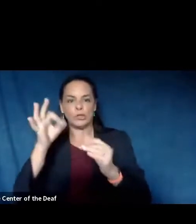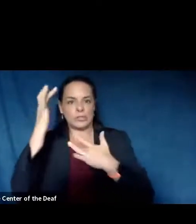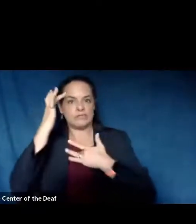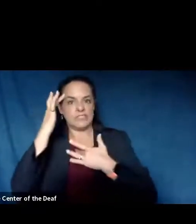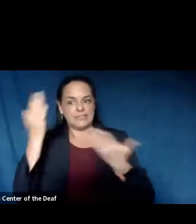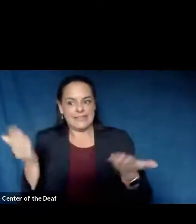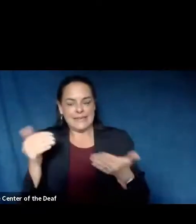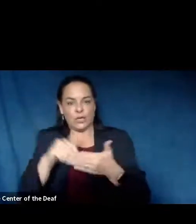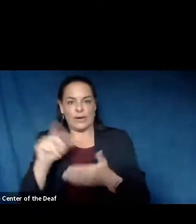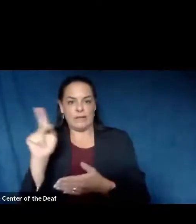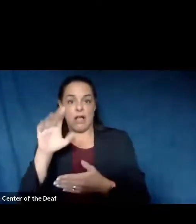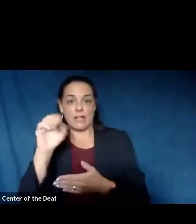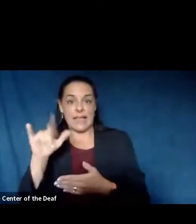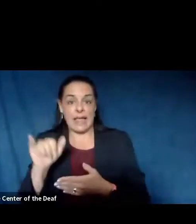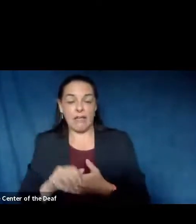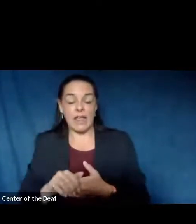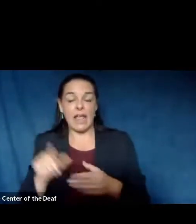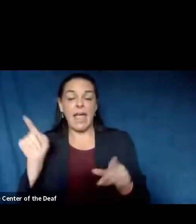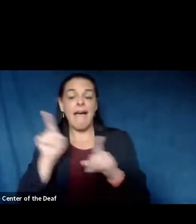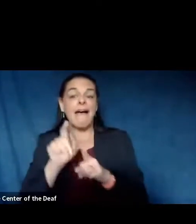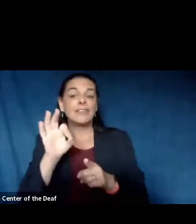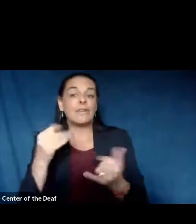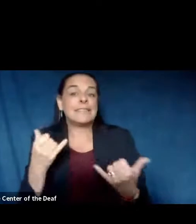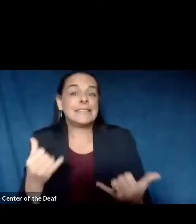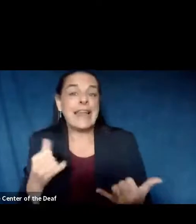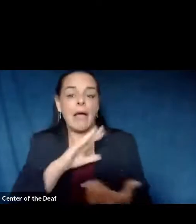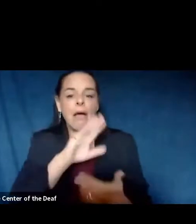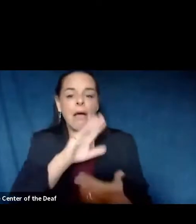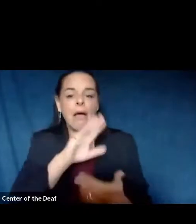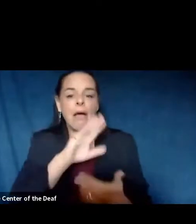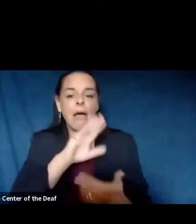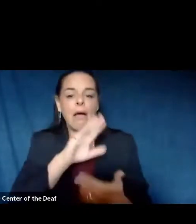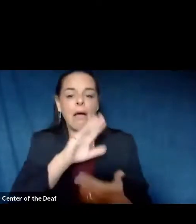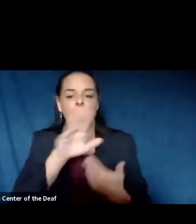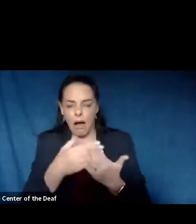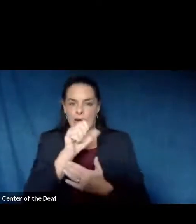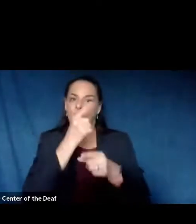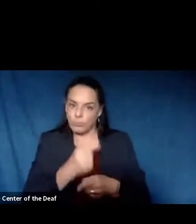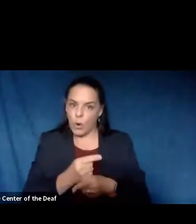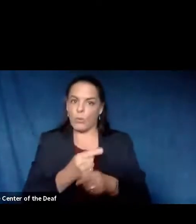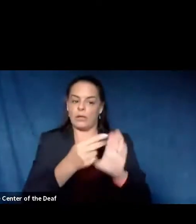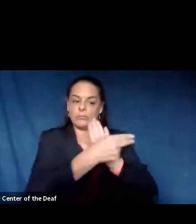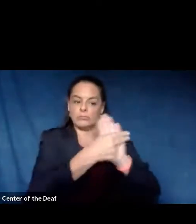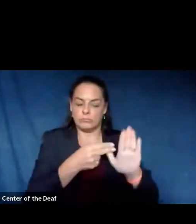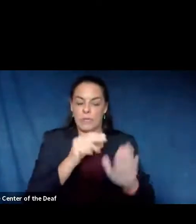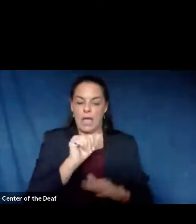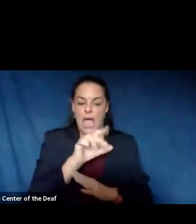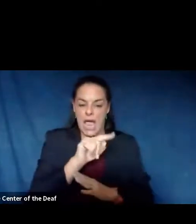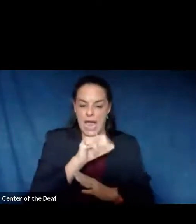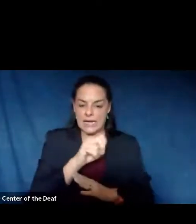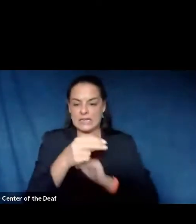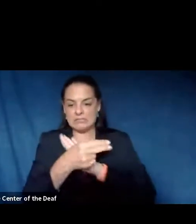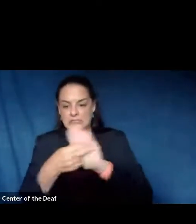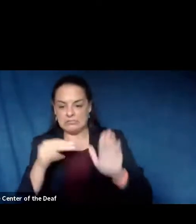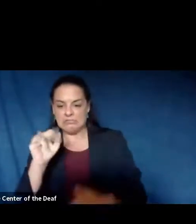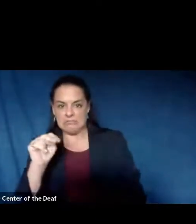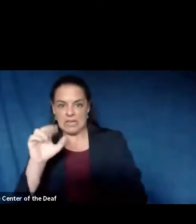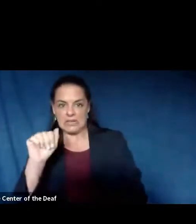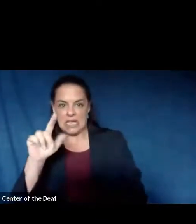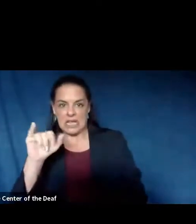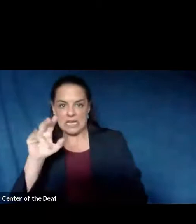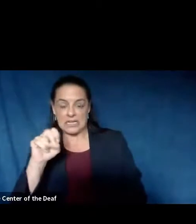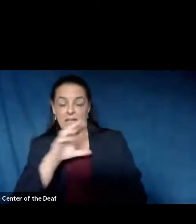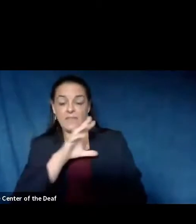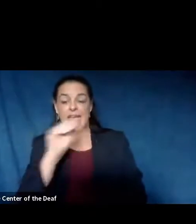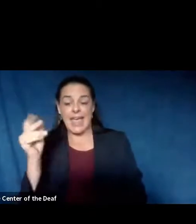As of today, all cases are appropriately categorized as active and inactive, and are calculated from numbers reported by Knox County